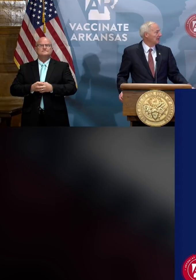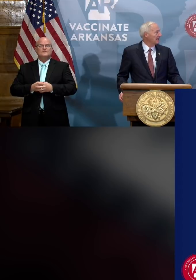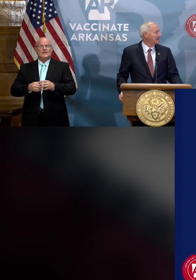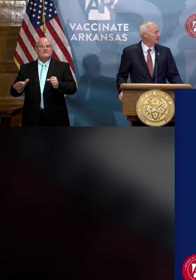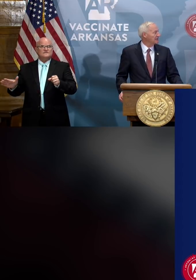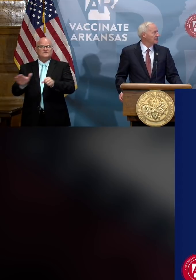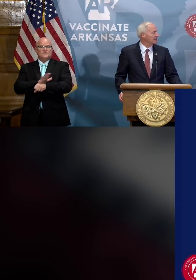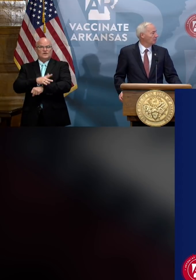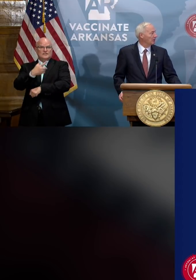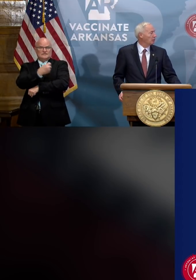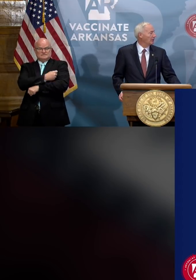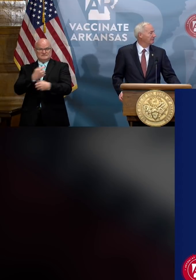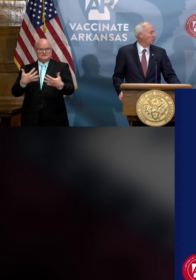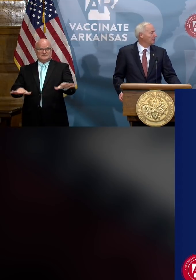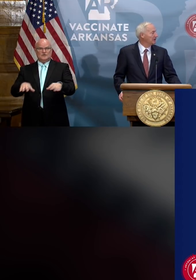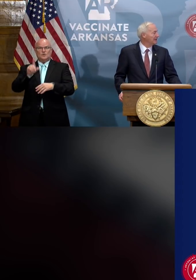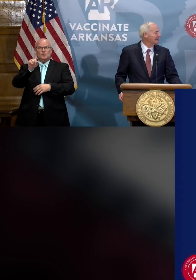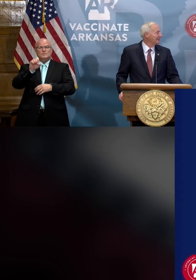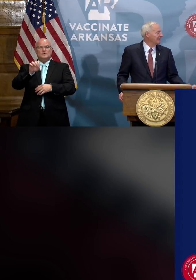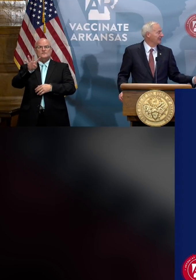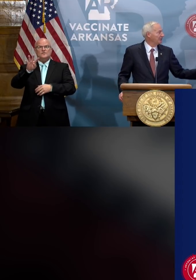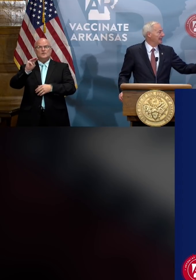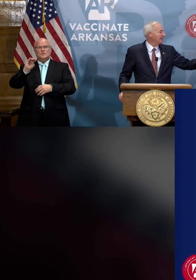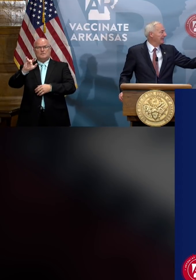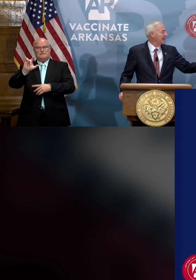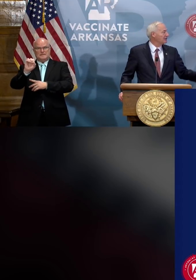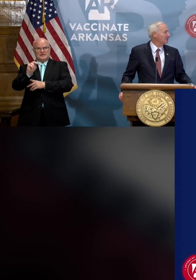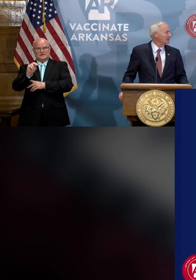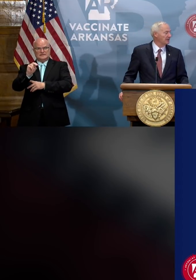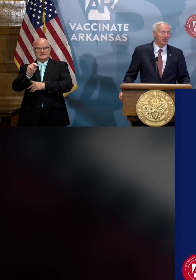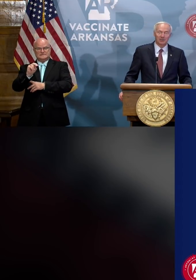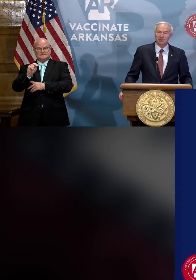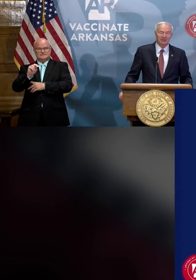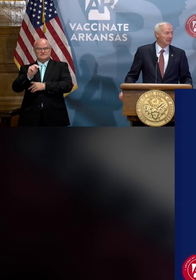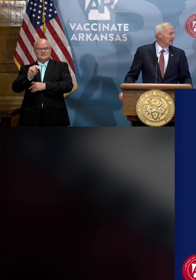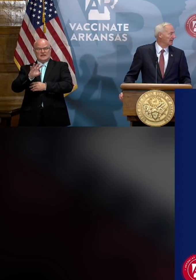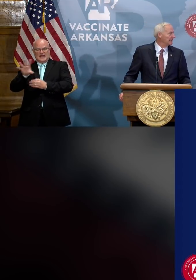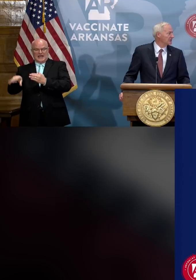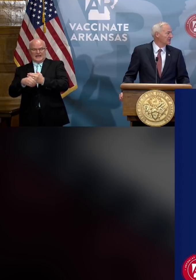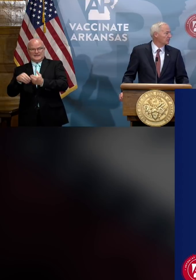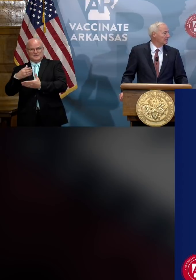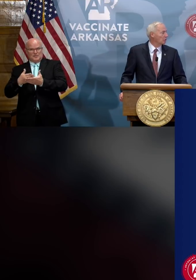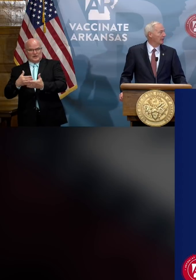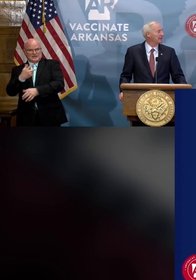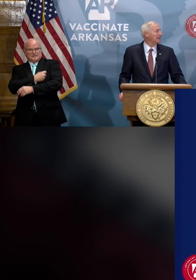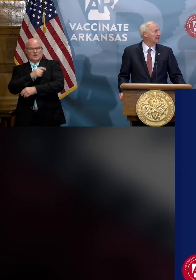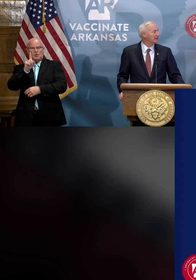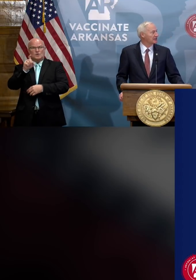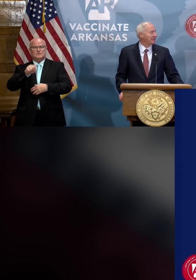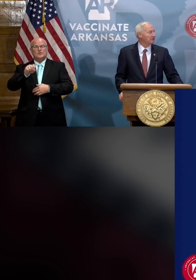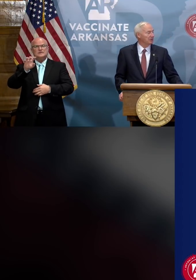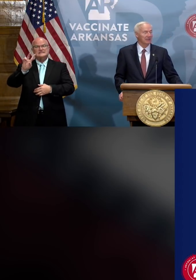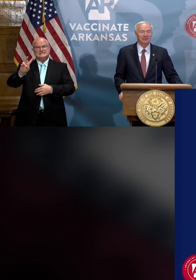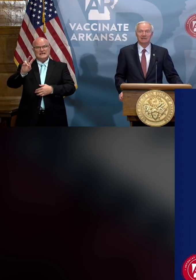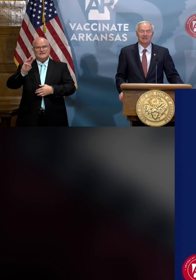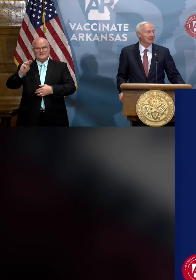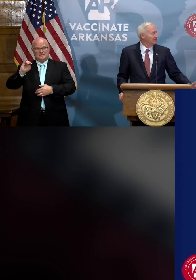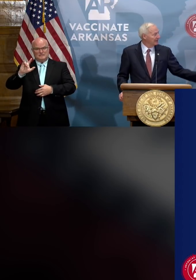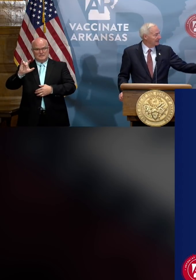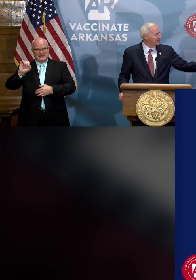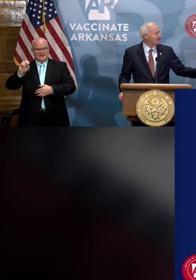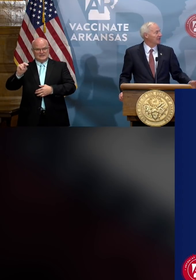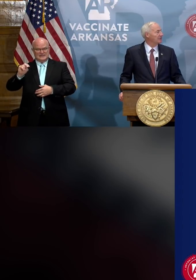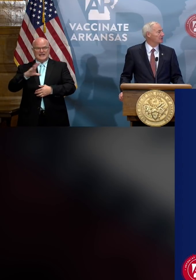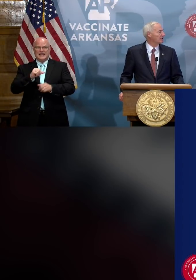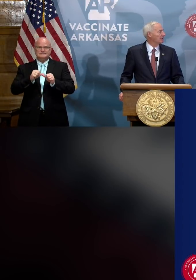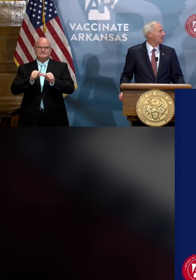fully immunized is 1.4 million. You add that to the partially immunized, it's 1.7 million,